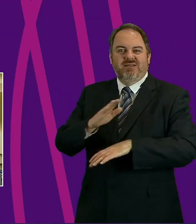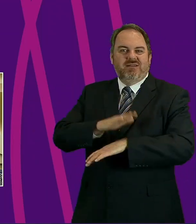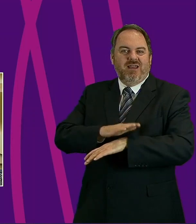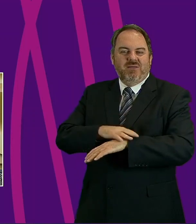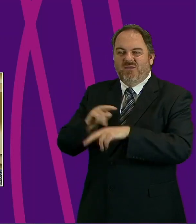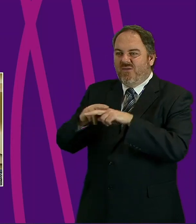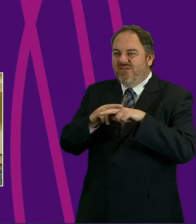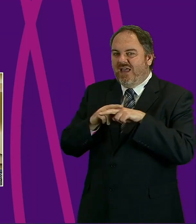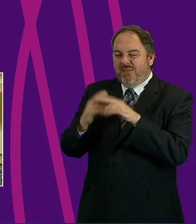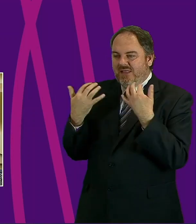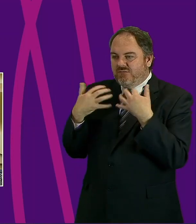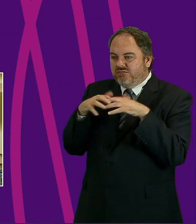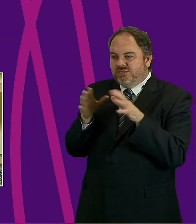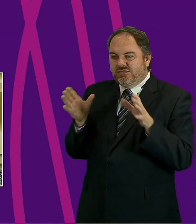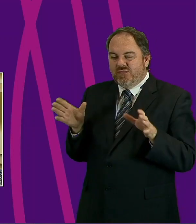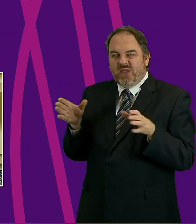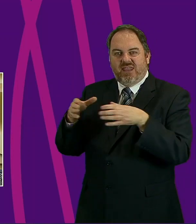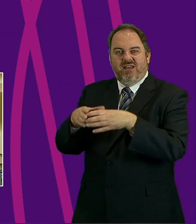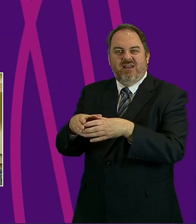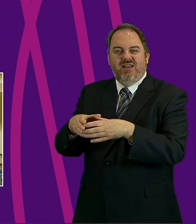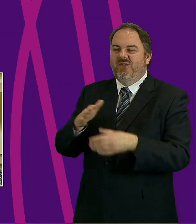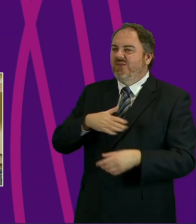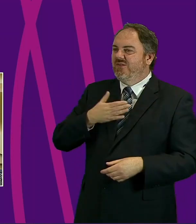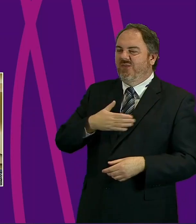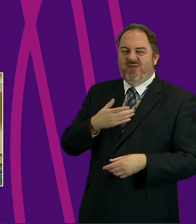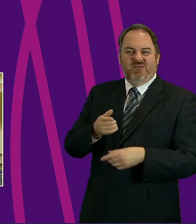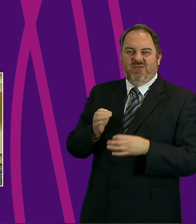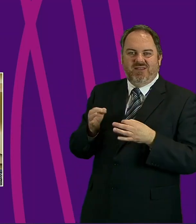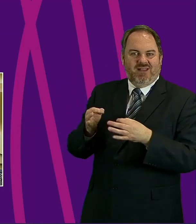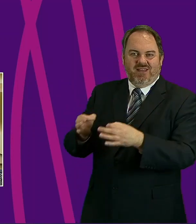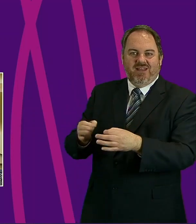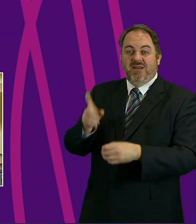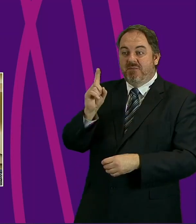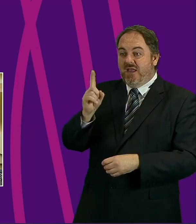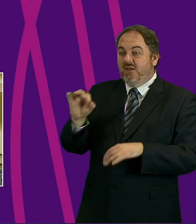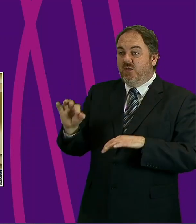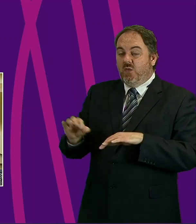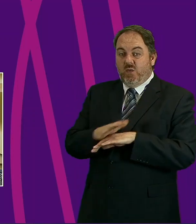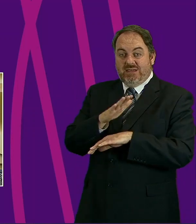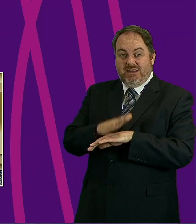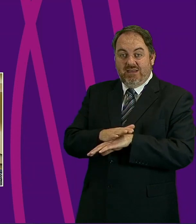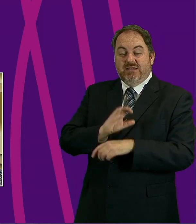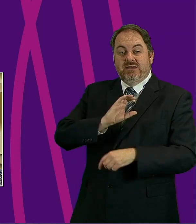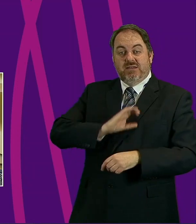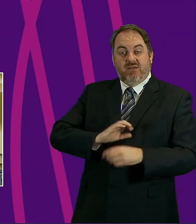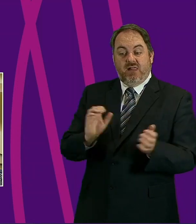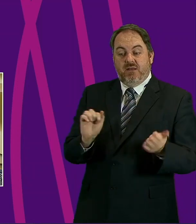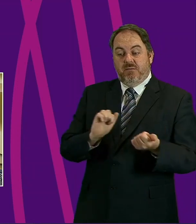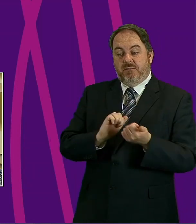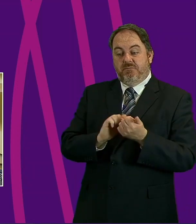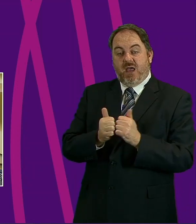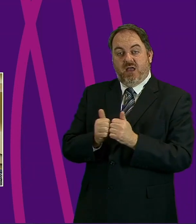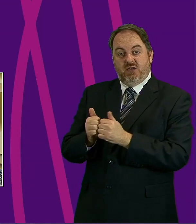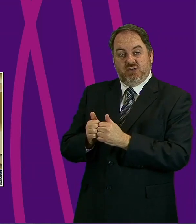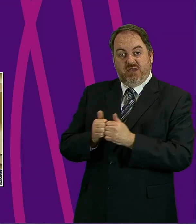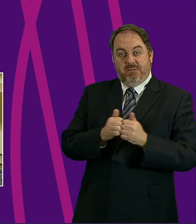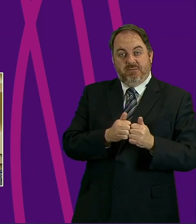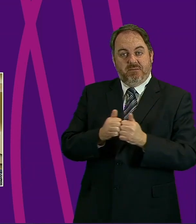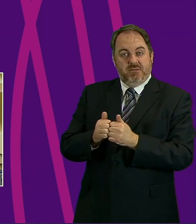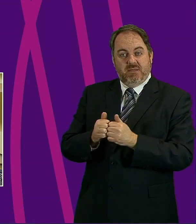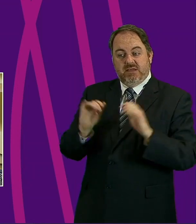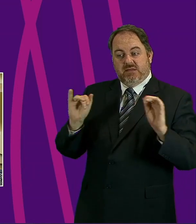social distancing and transmission risks because of that. Wedding and civil partnership ceremonies are restricted by the current regulations, and